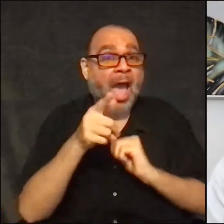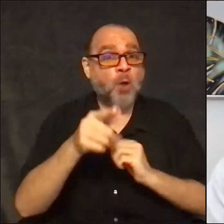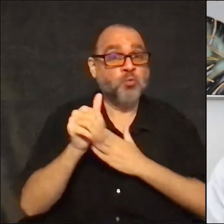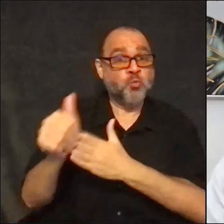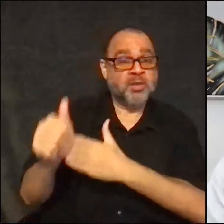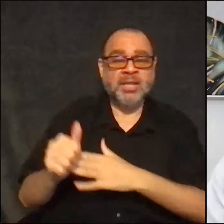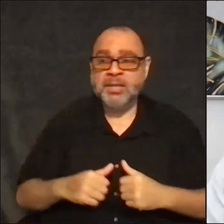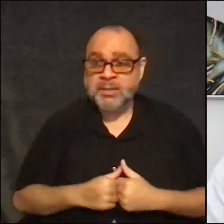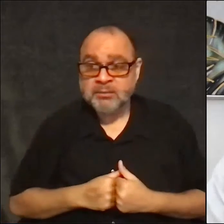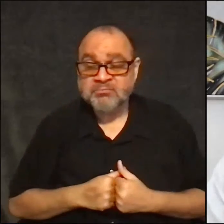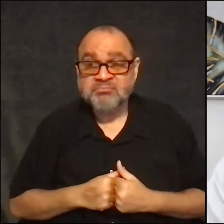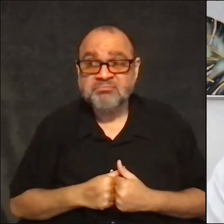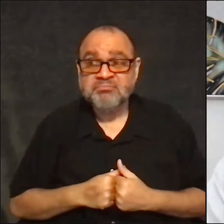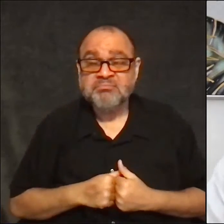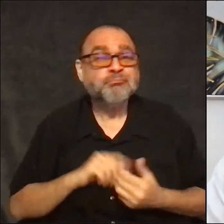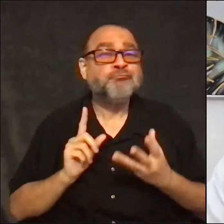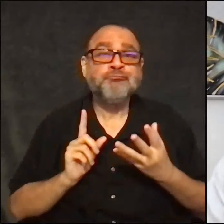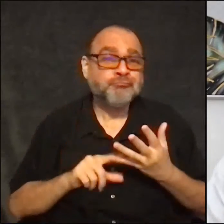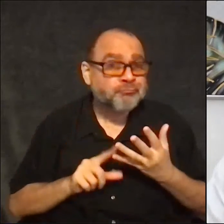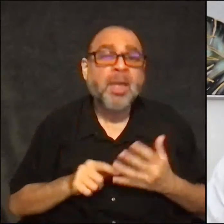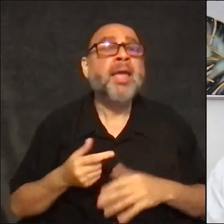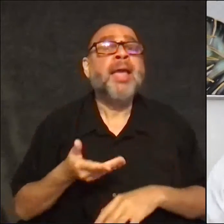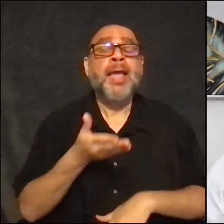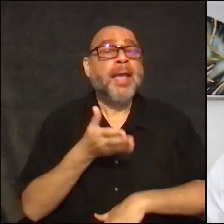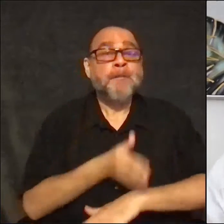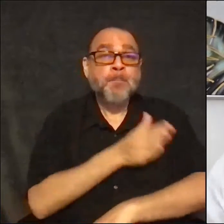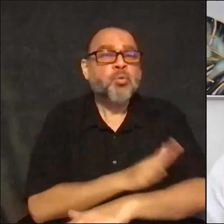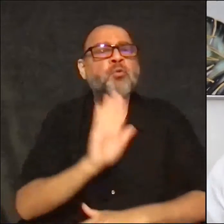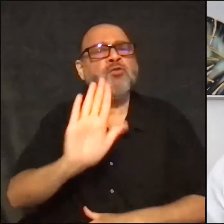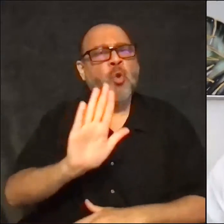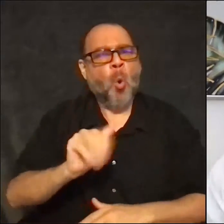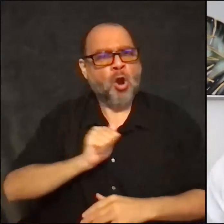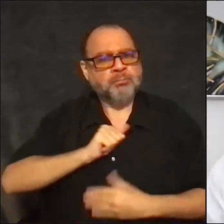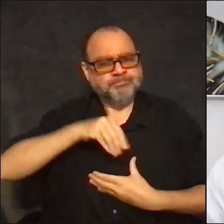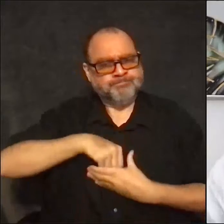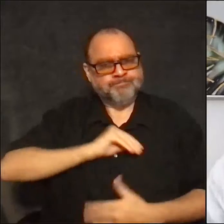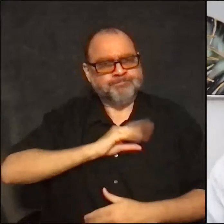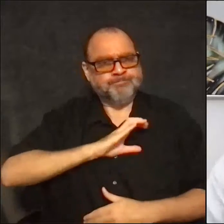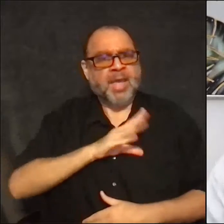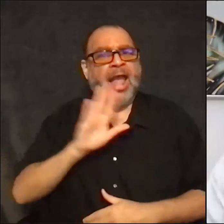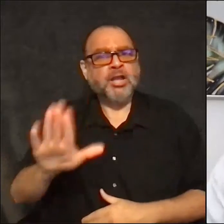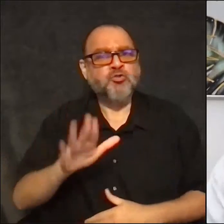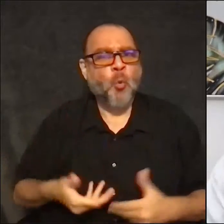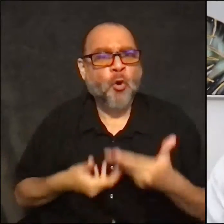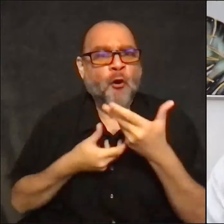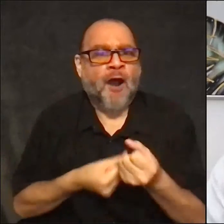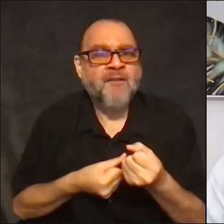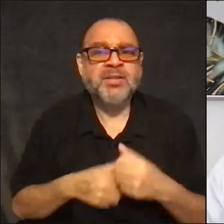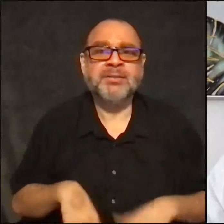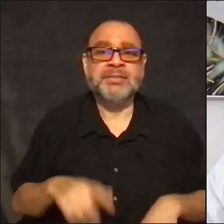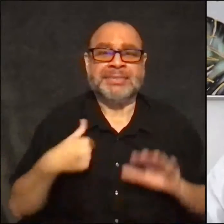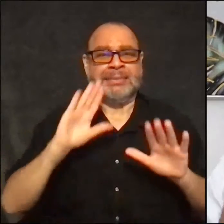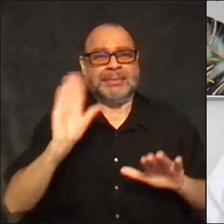self-esteem and confidence. Very quickly, 2 more things, gonna wrap it up. I know we're right there at